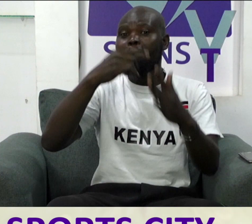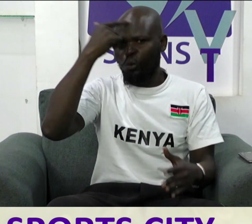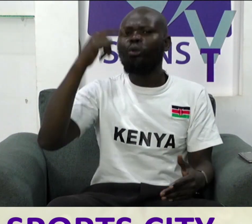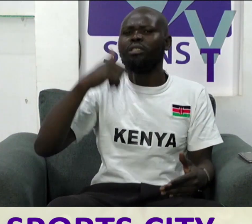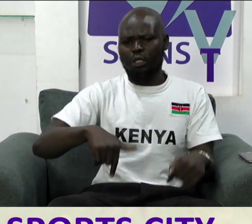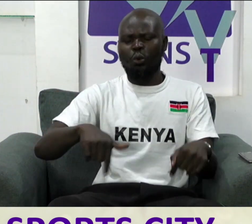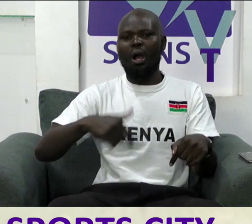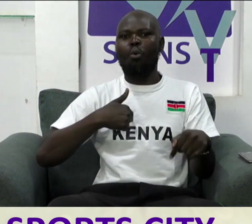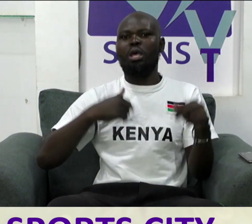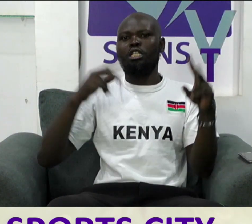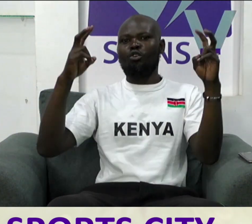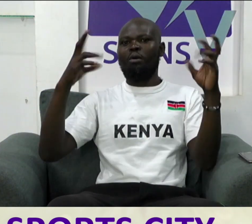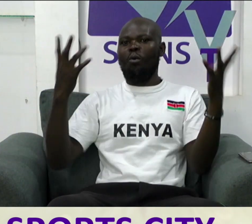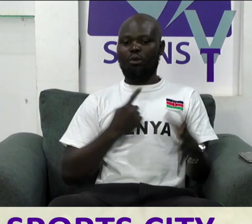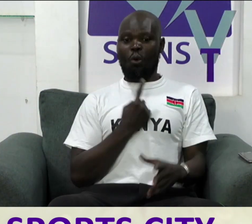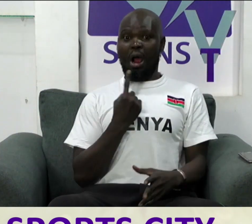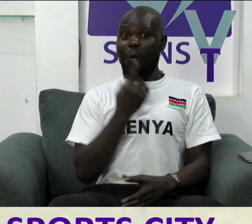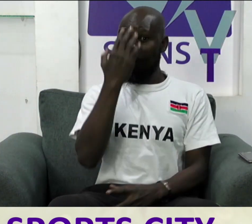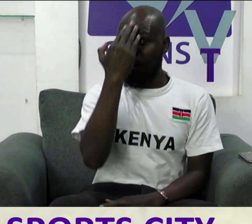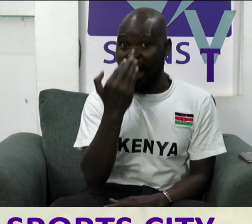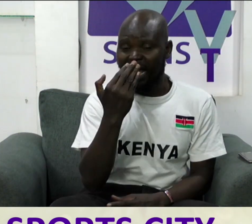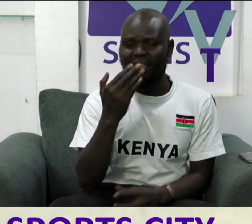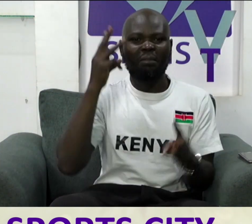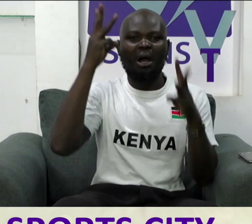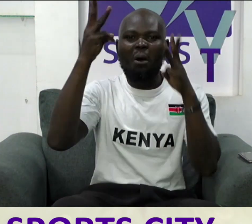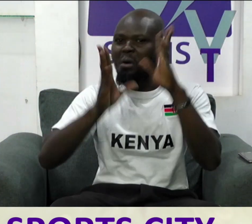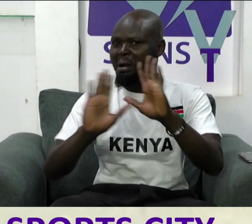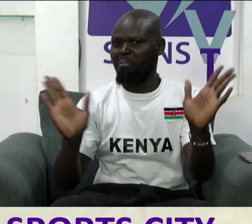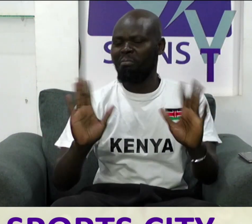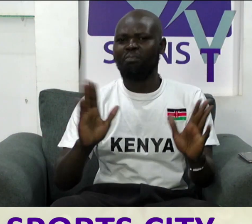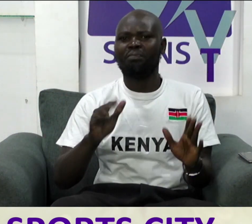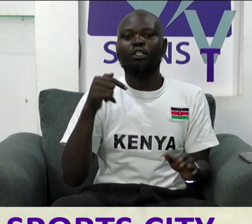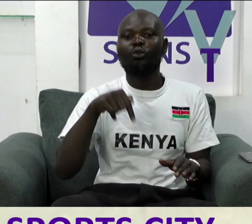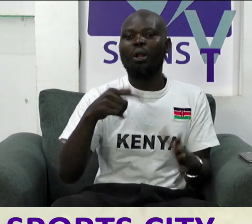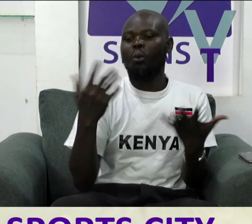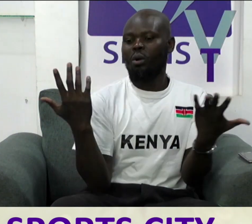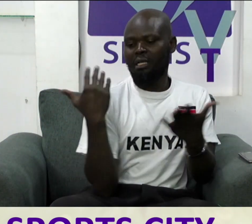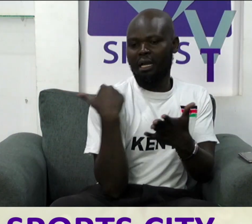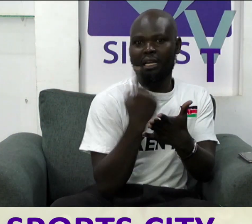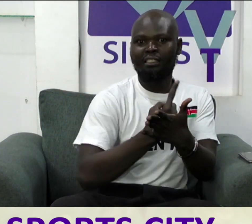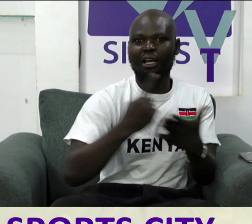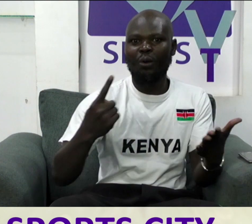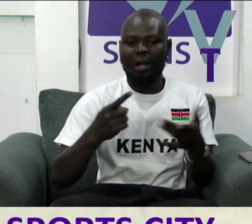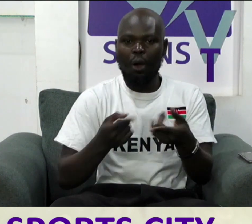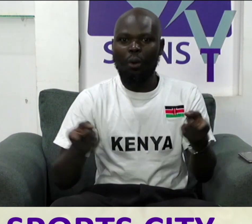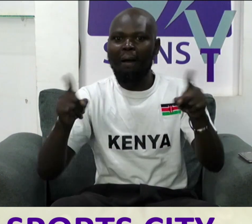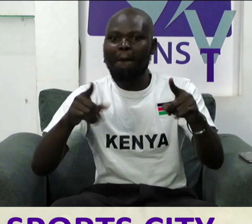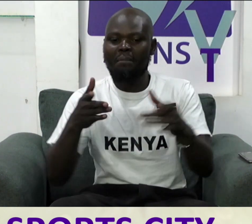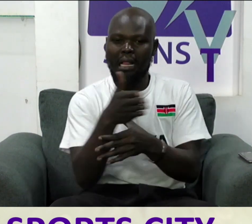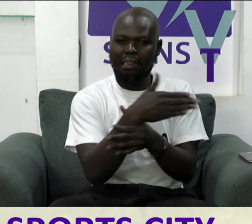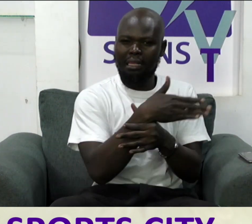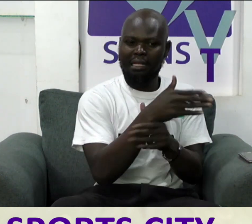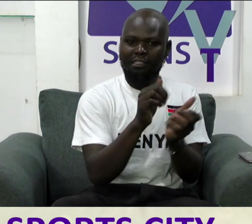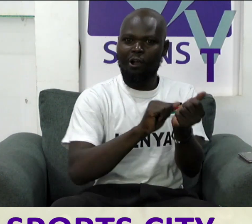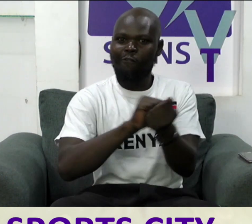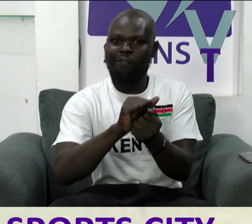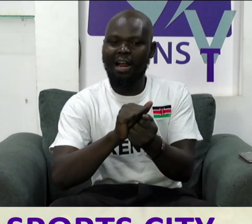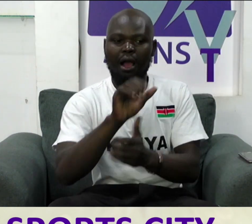and also some exciting news about sports. So, do not worry of